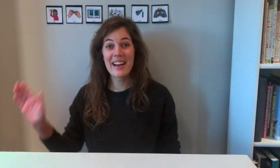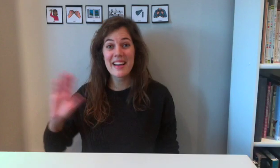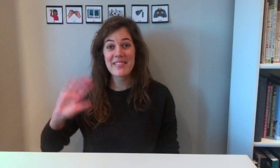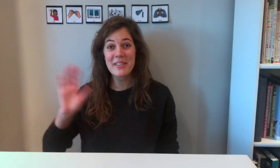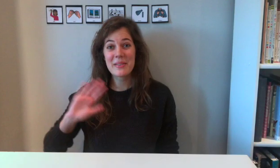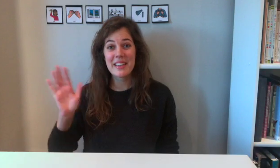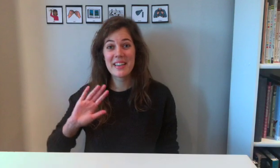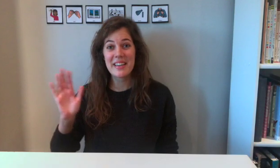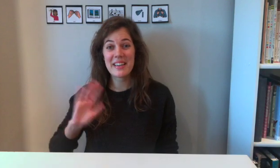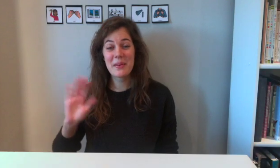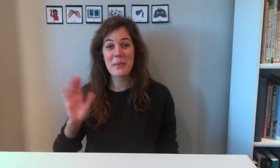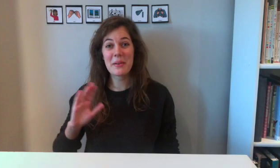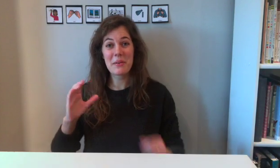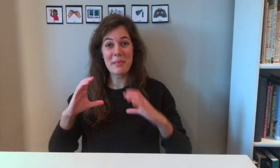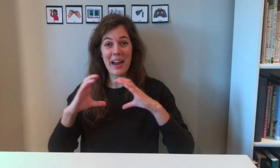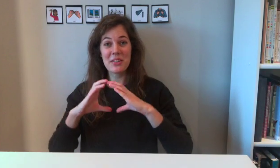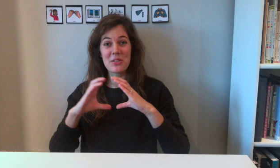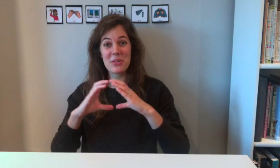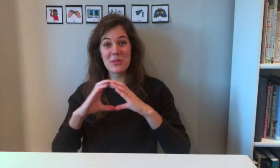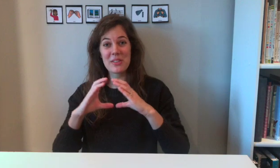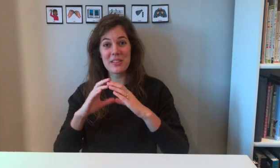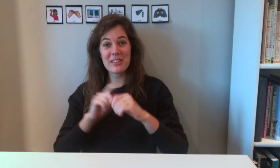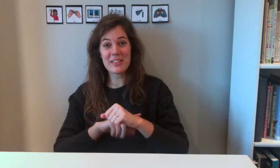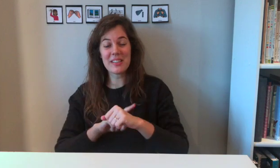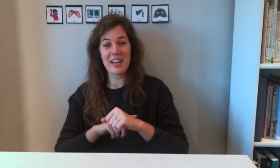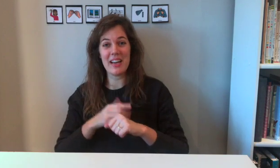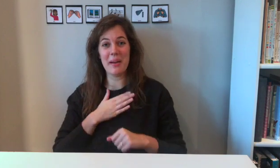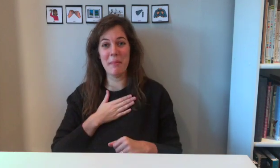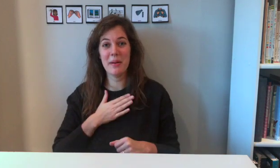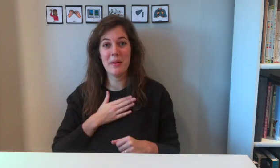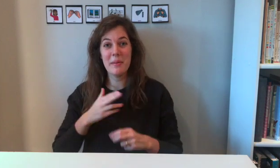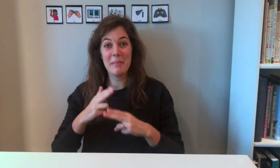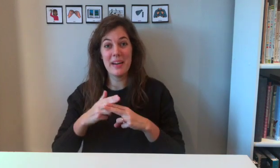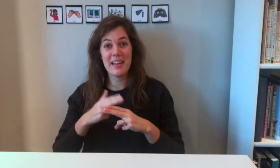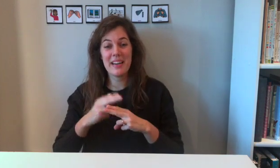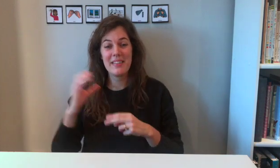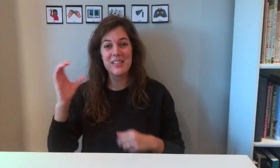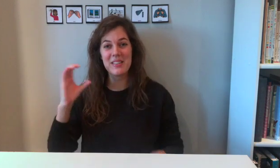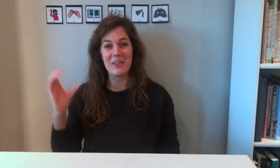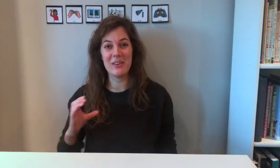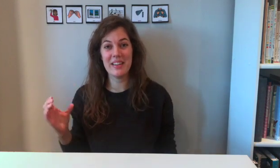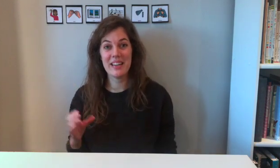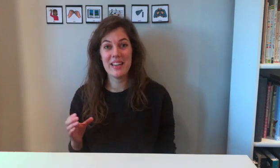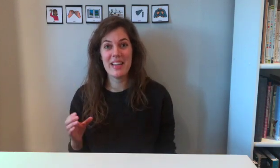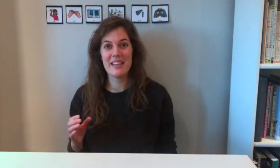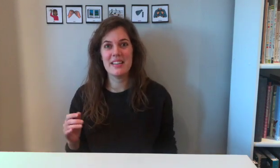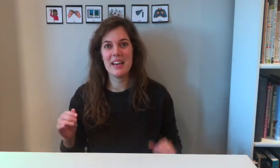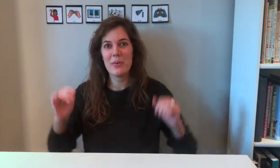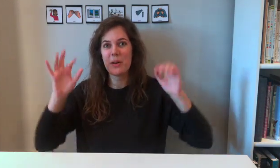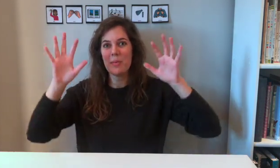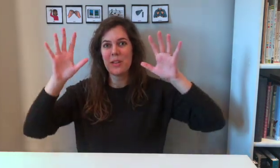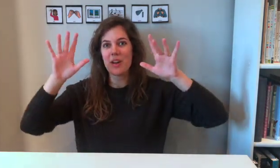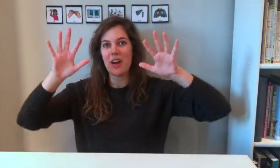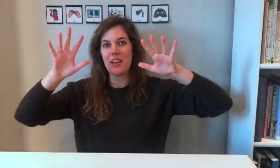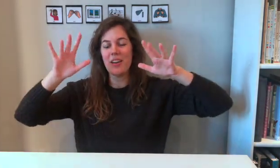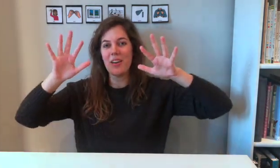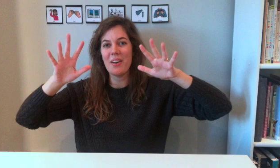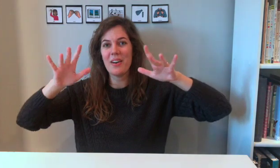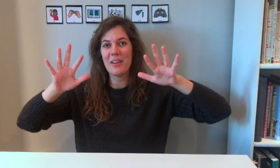Hi everyone, and welcome back to Circle Time. My name is Chloe, and today we're going to be talking all